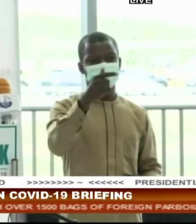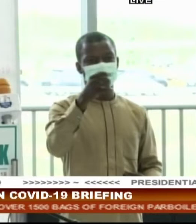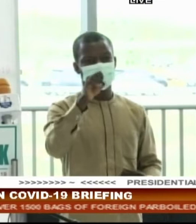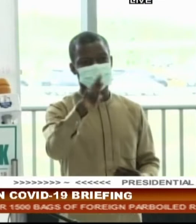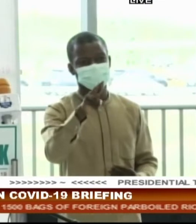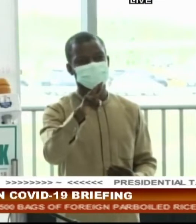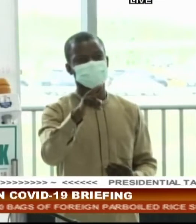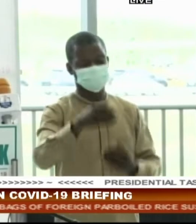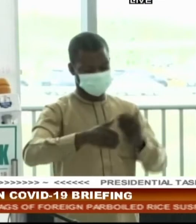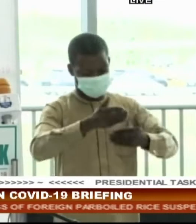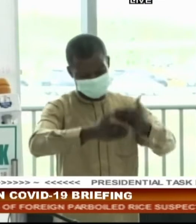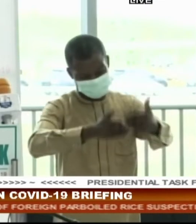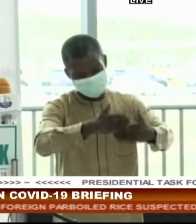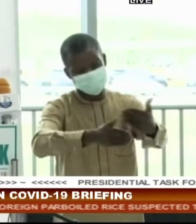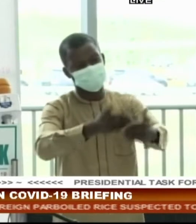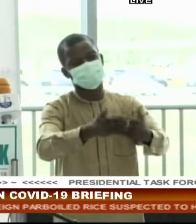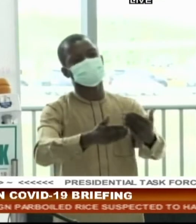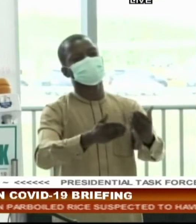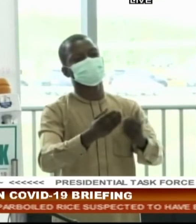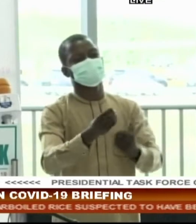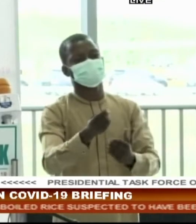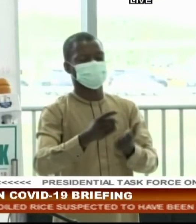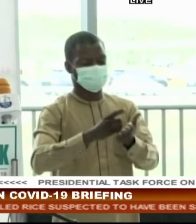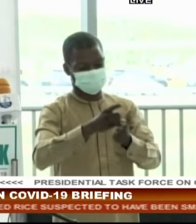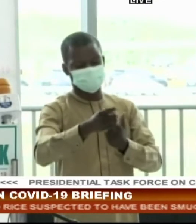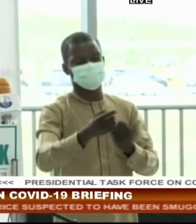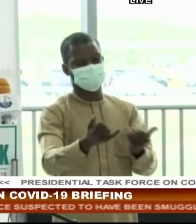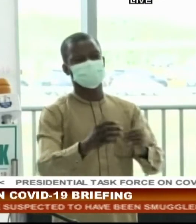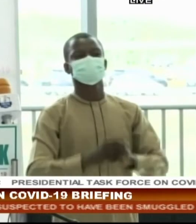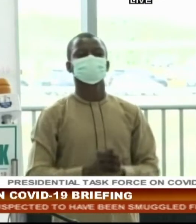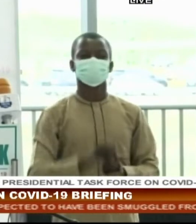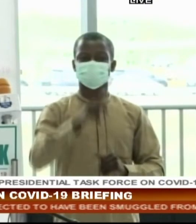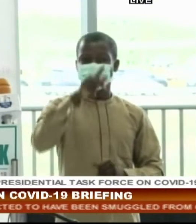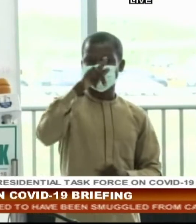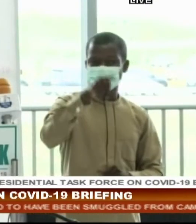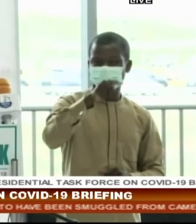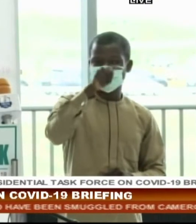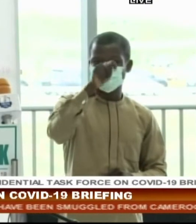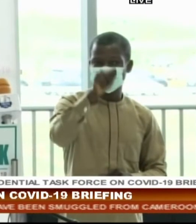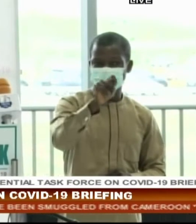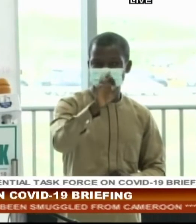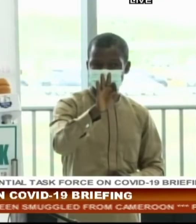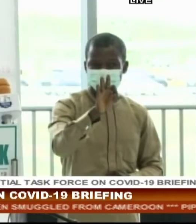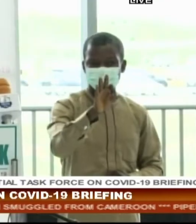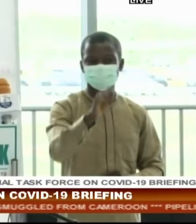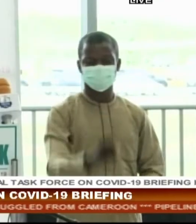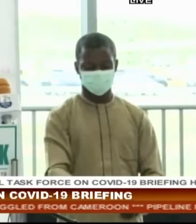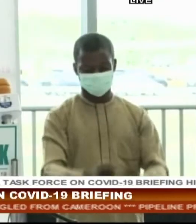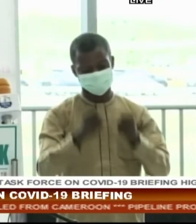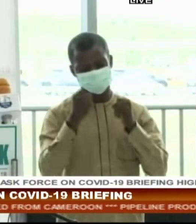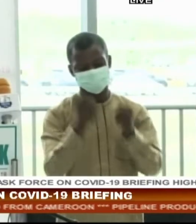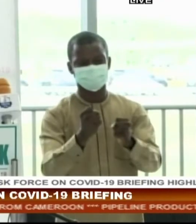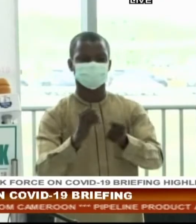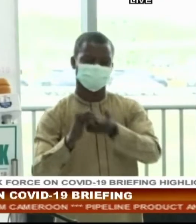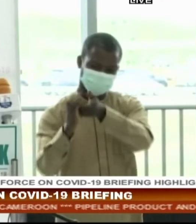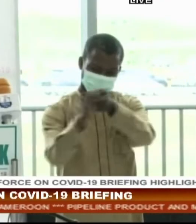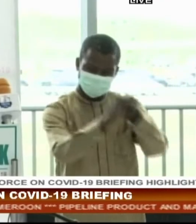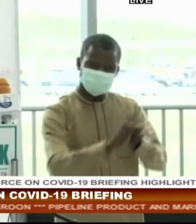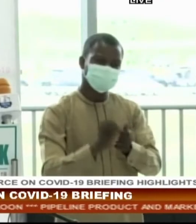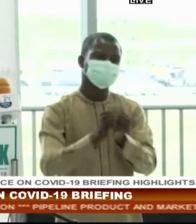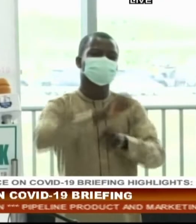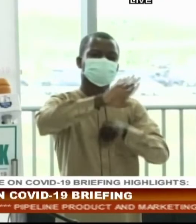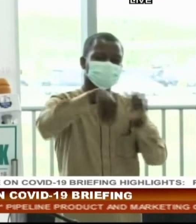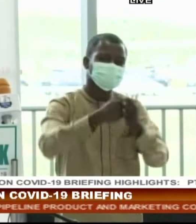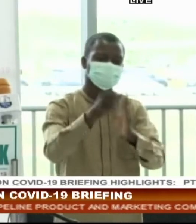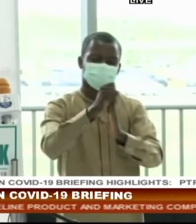coverage in the next few weeks. The PTF has strengthened collaboration with all the states in